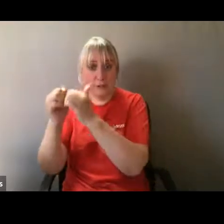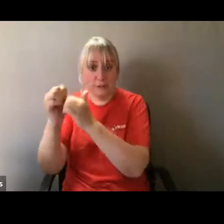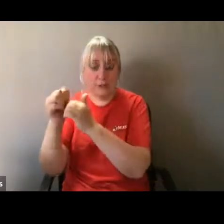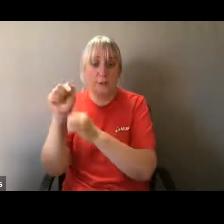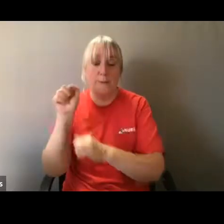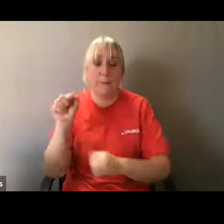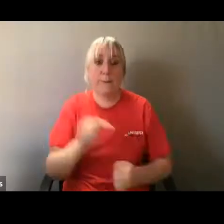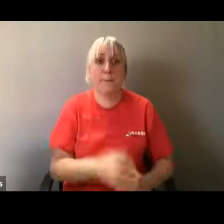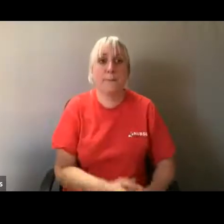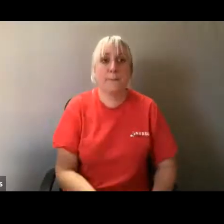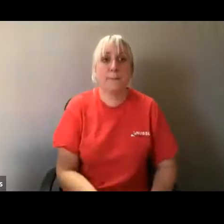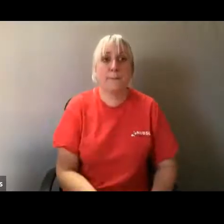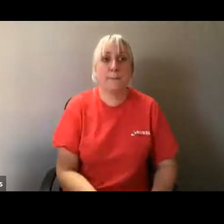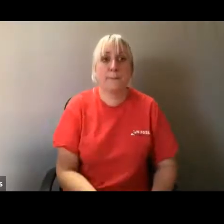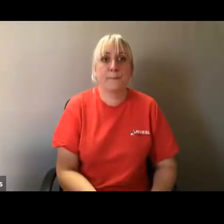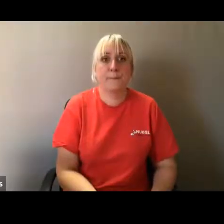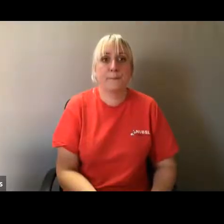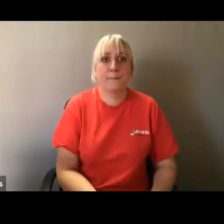shortcomings of those.